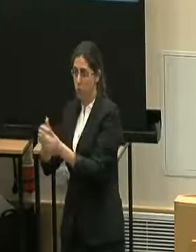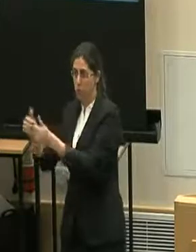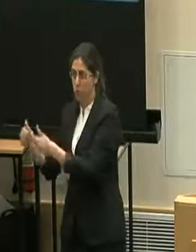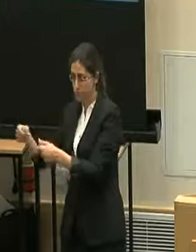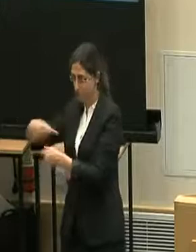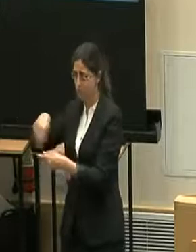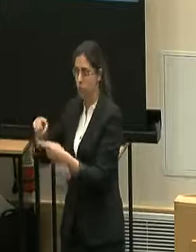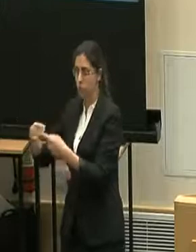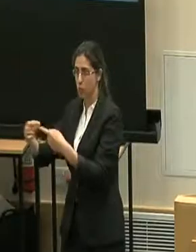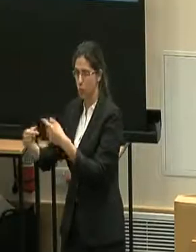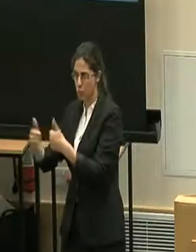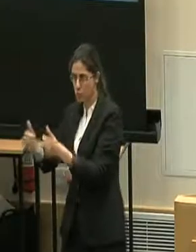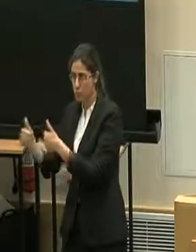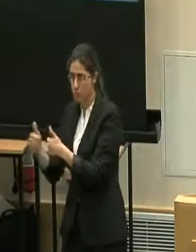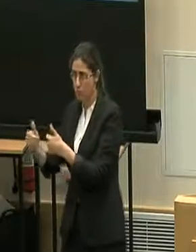themselves.